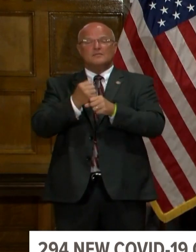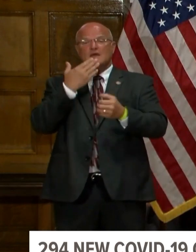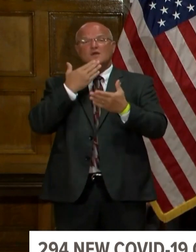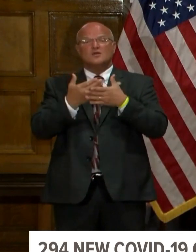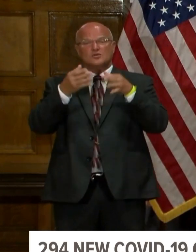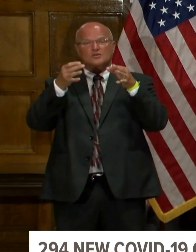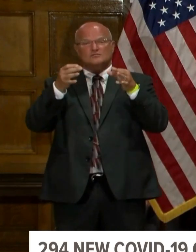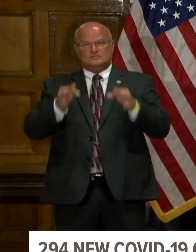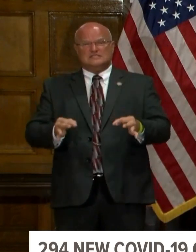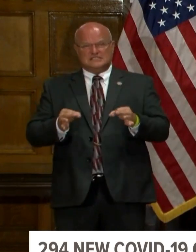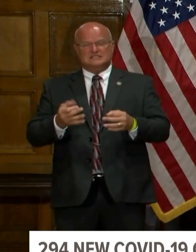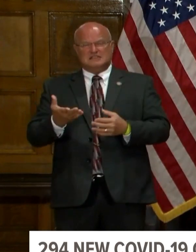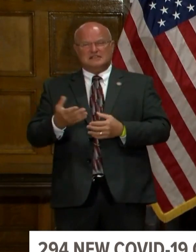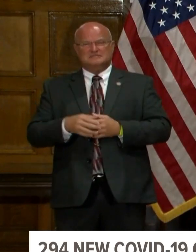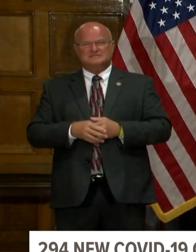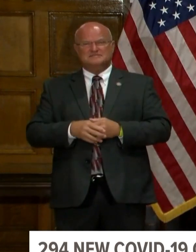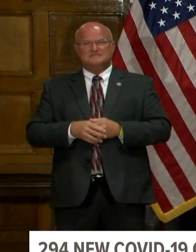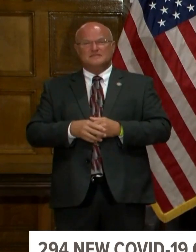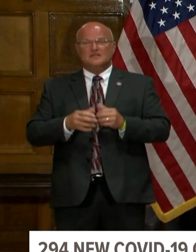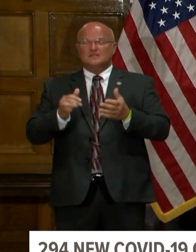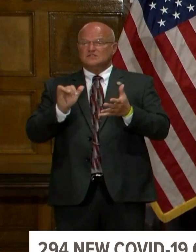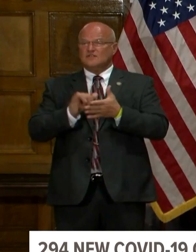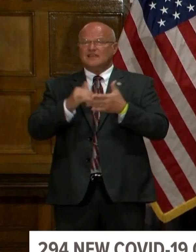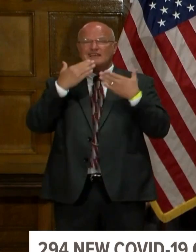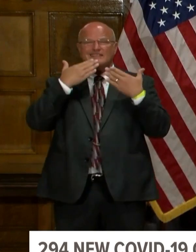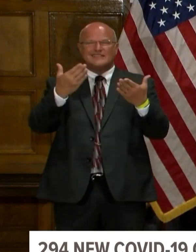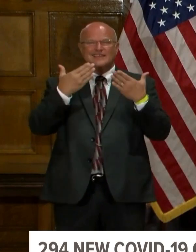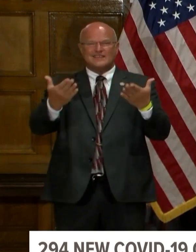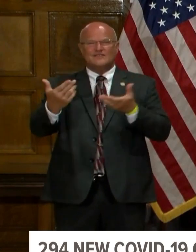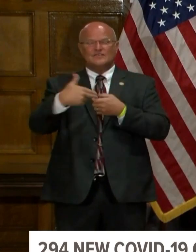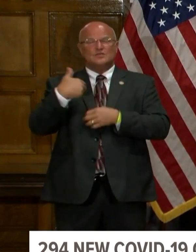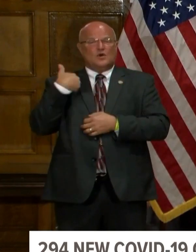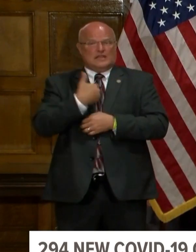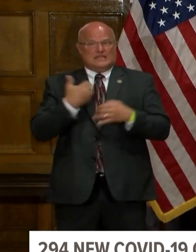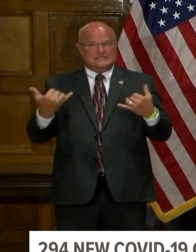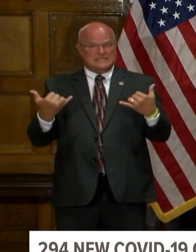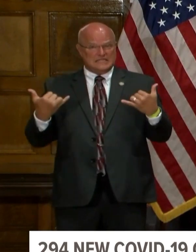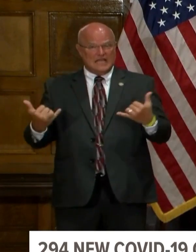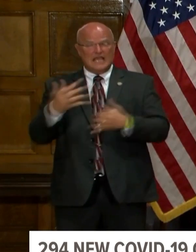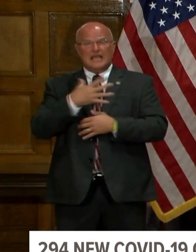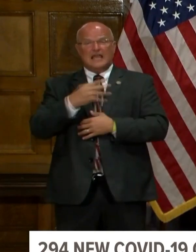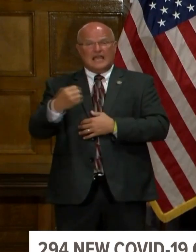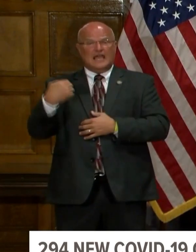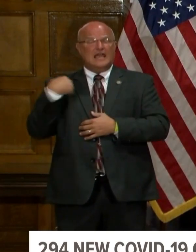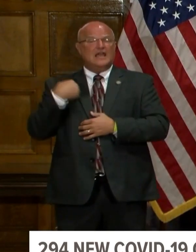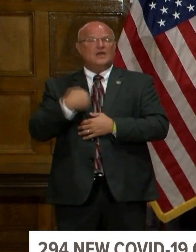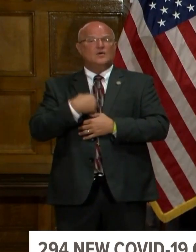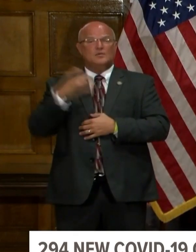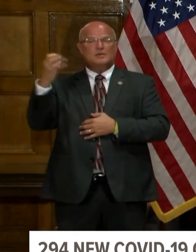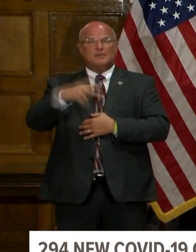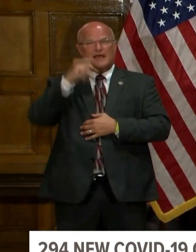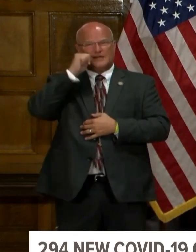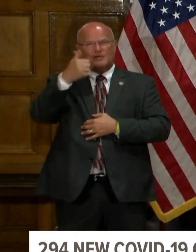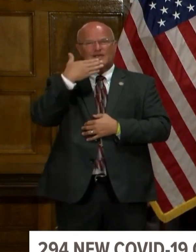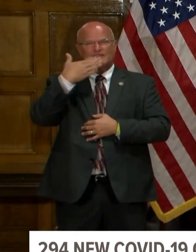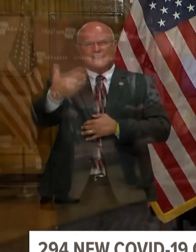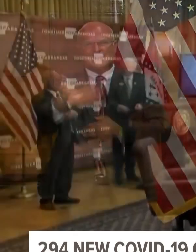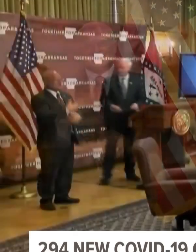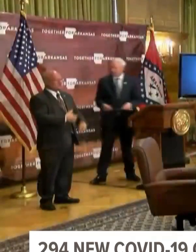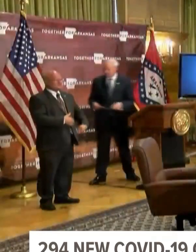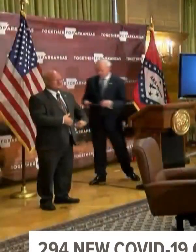good consumer choice there. With that, thank you for joining us today, and we'll be back tomorrow. Thank you.